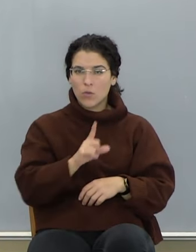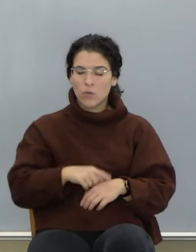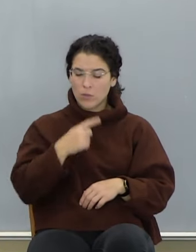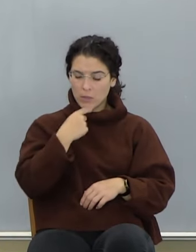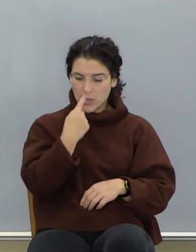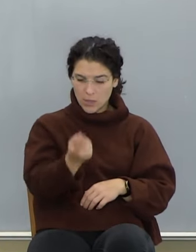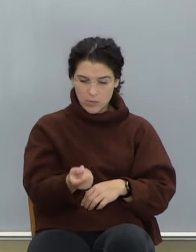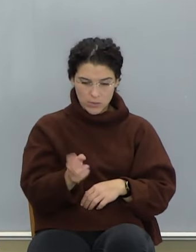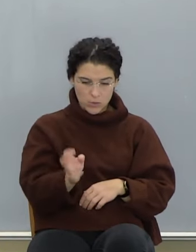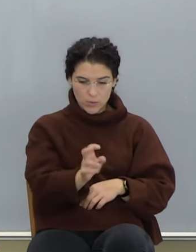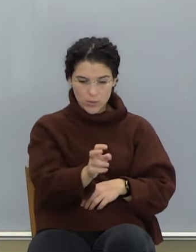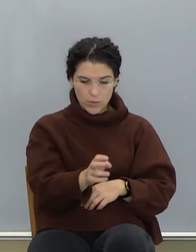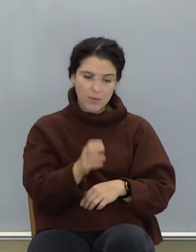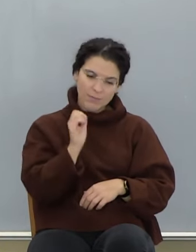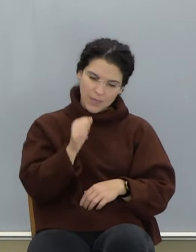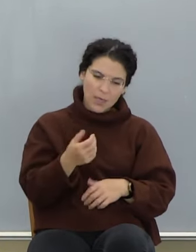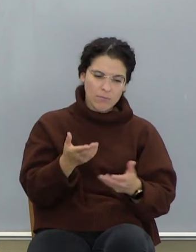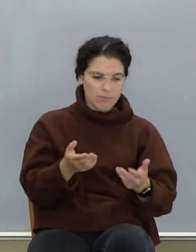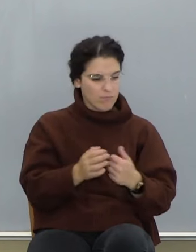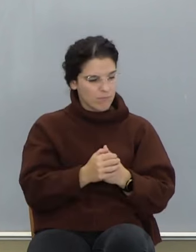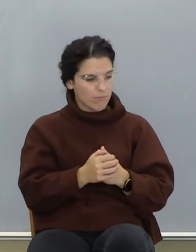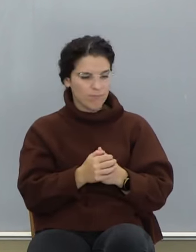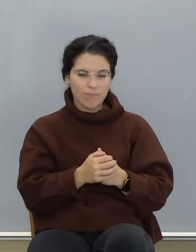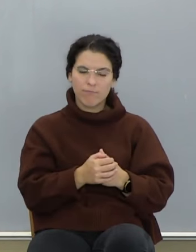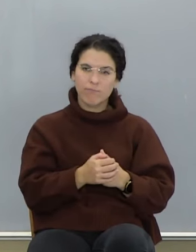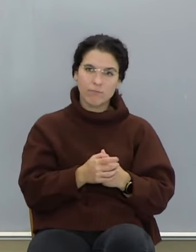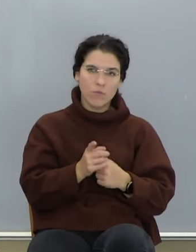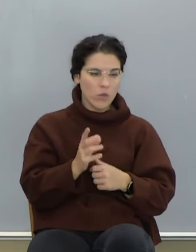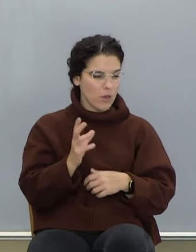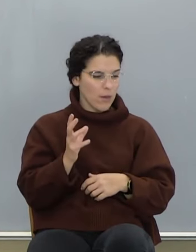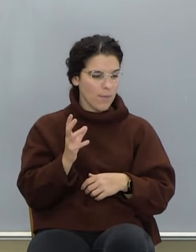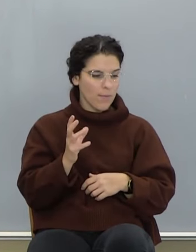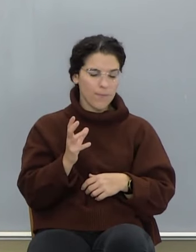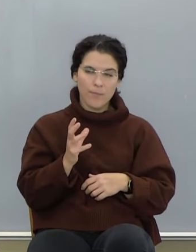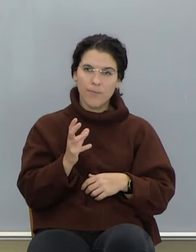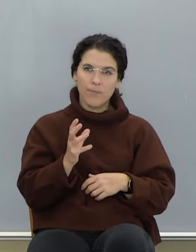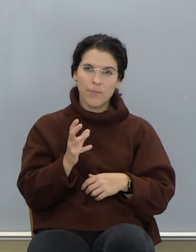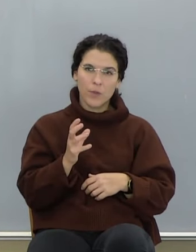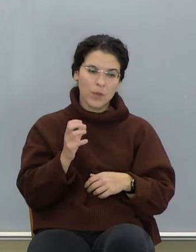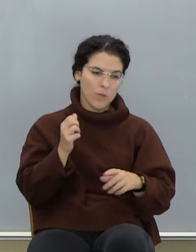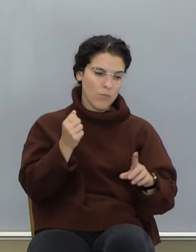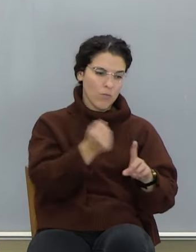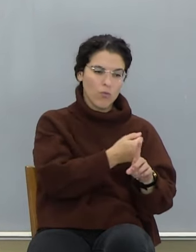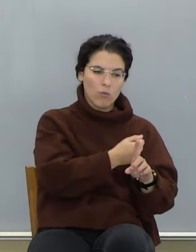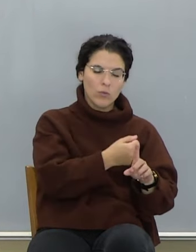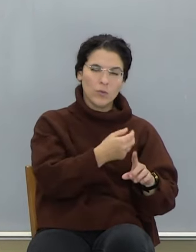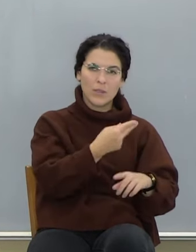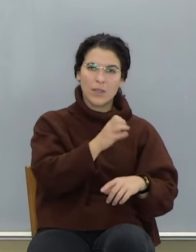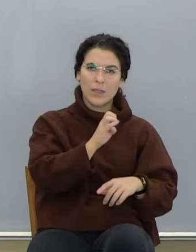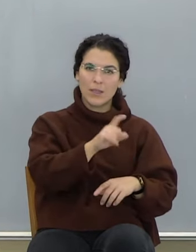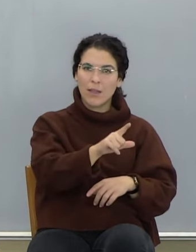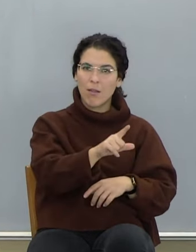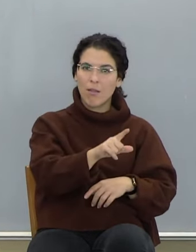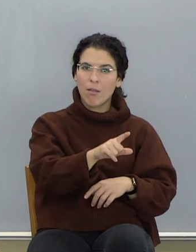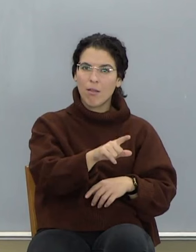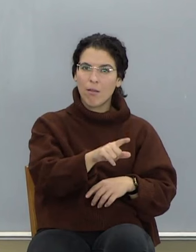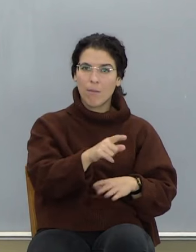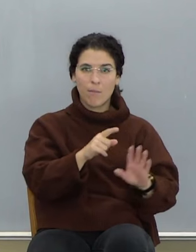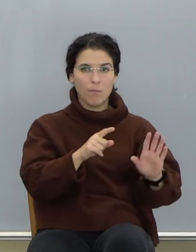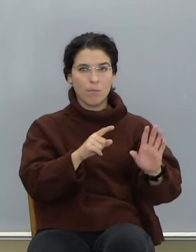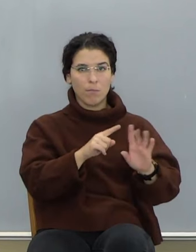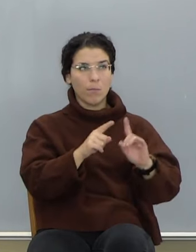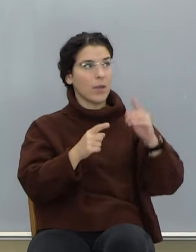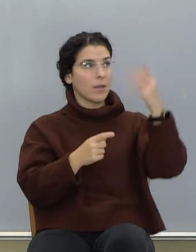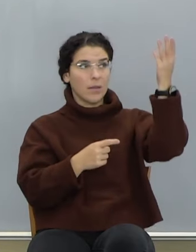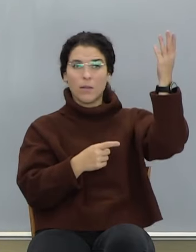says to the serpent, yeah, you know what? You're going to... Bruce's heel, but what's